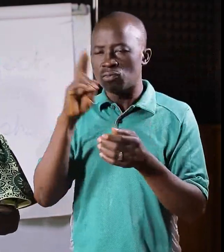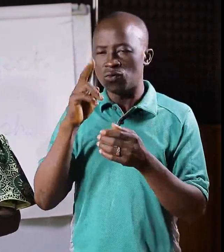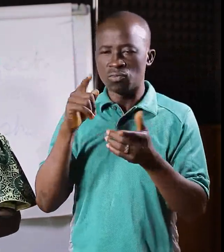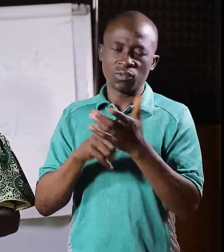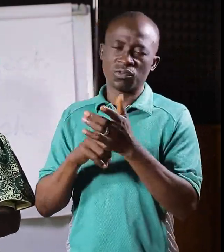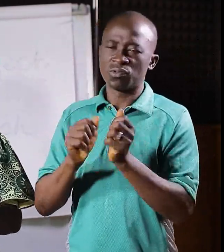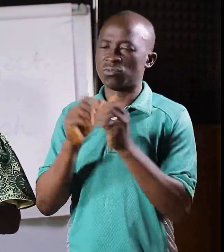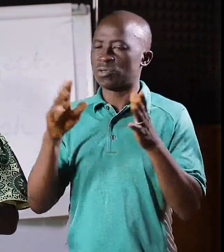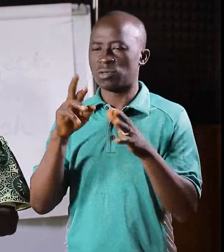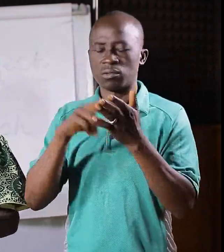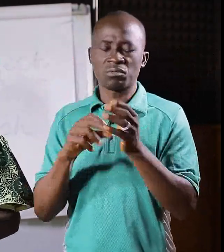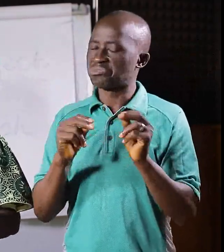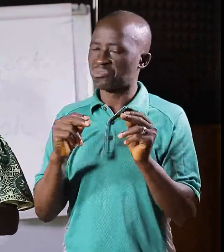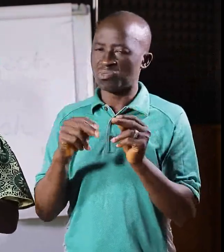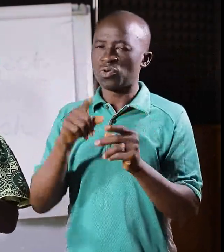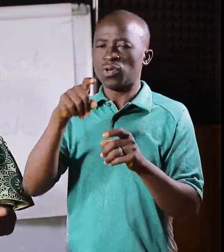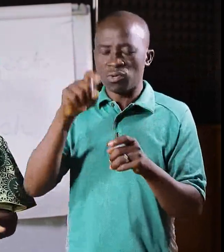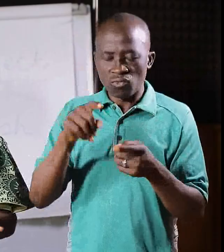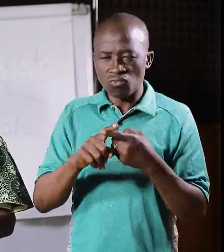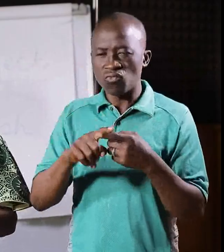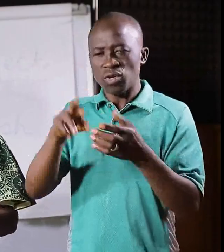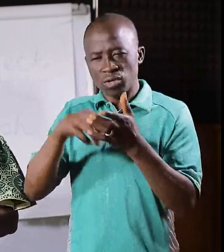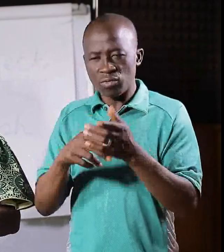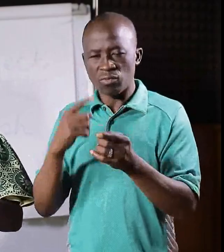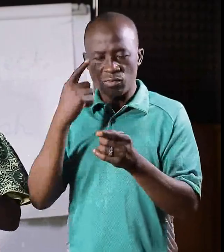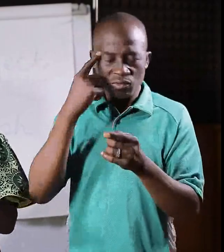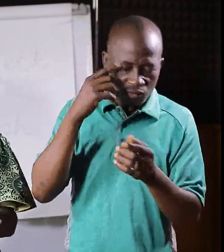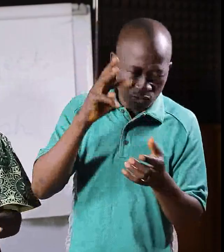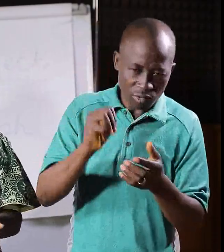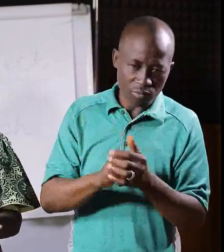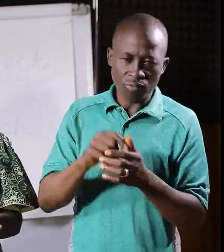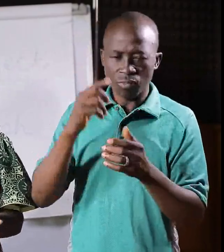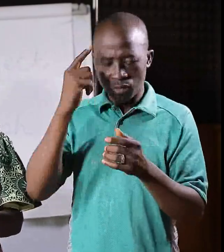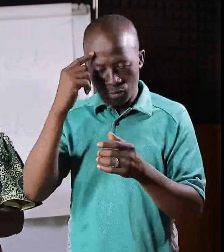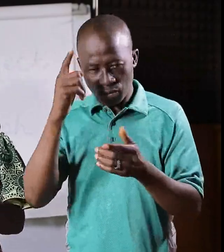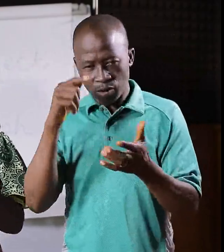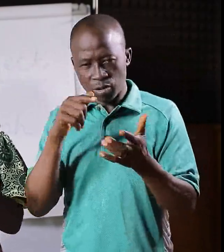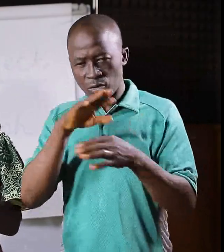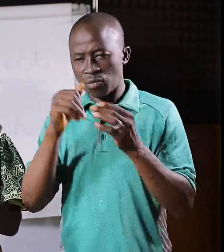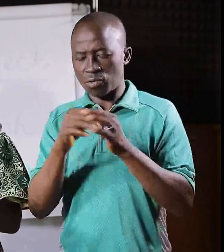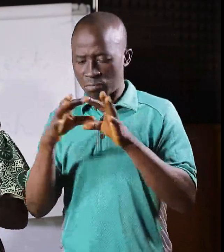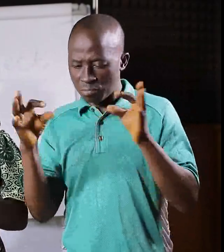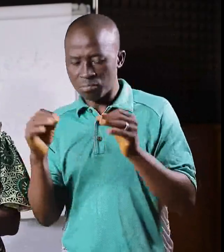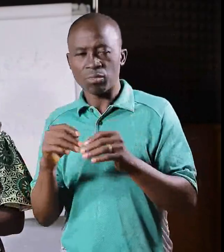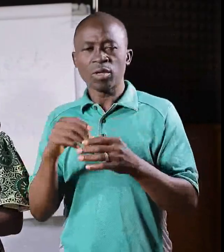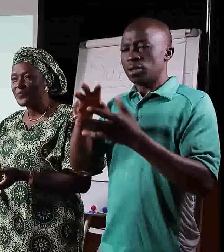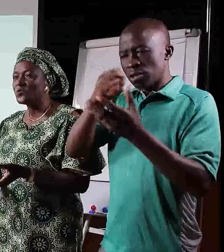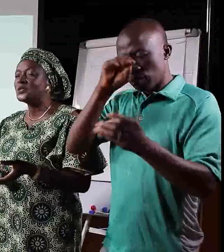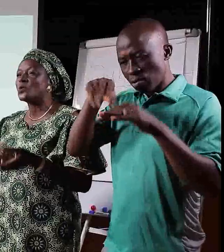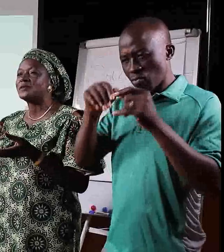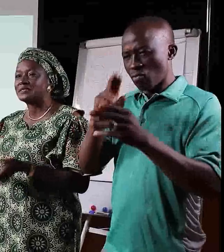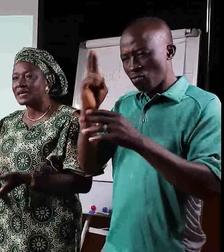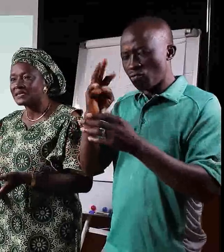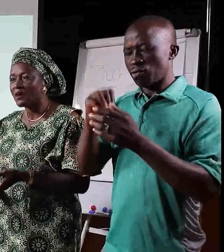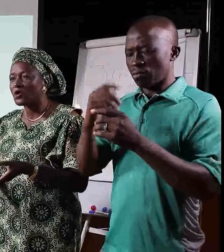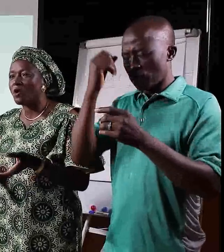without reading. You need to read. You need to discover these words. You need to discover the phrases. You need to learn how to use them. You need